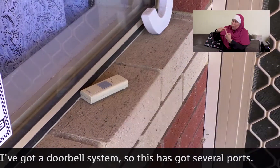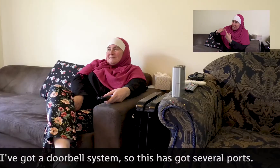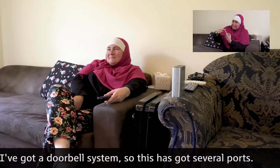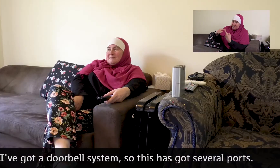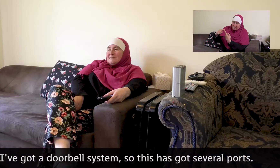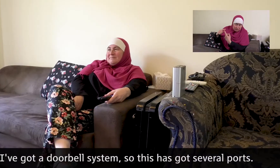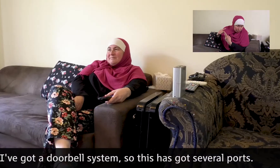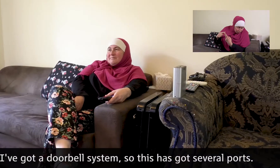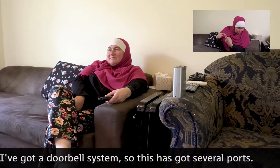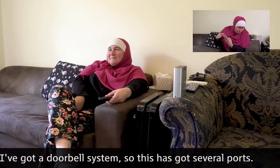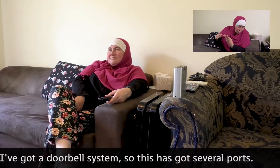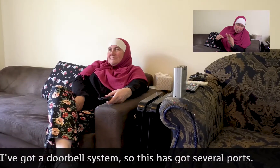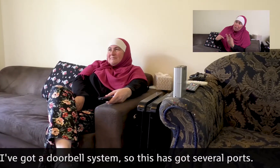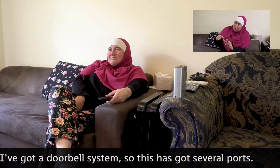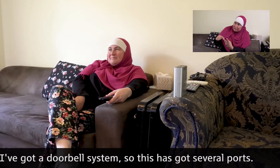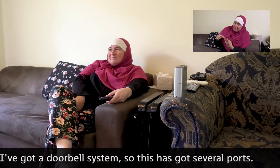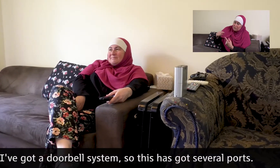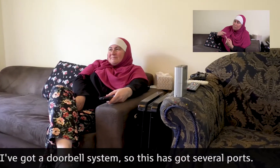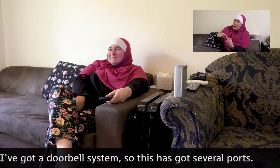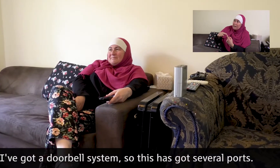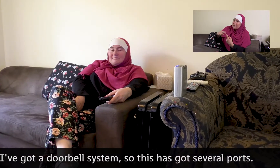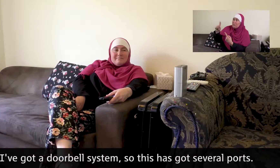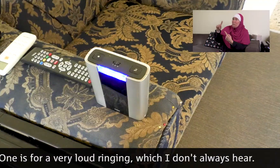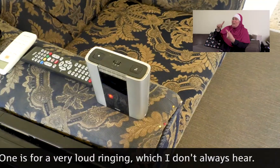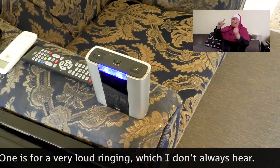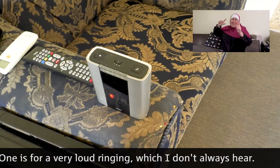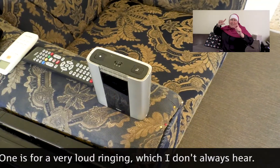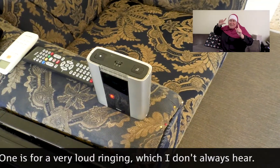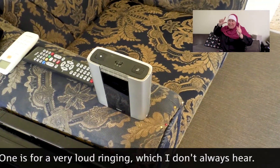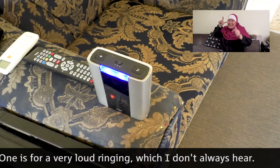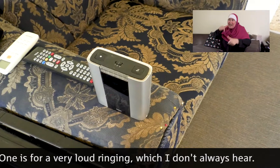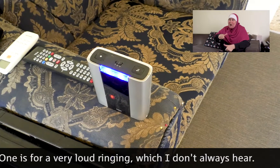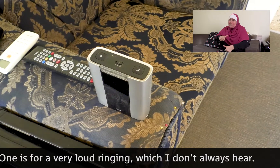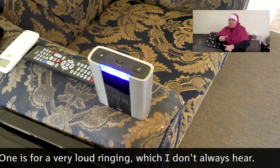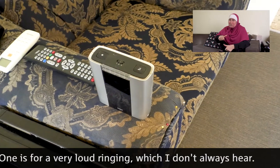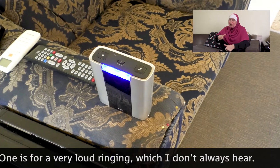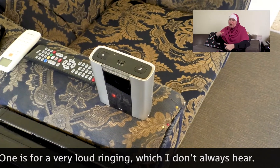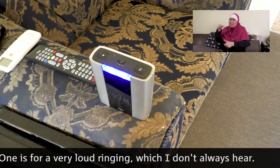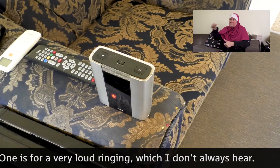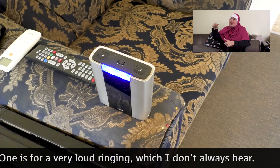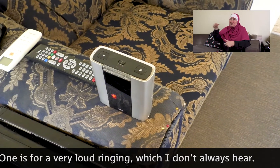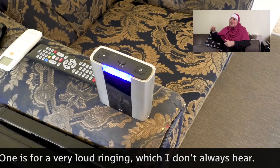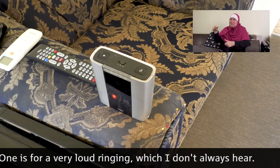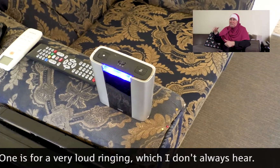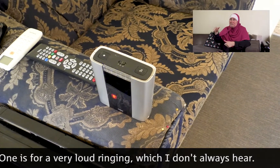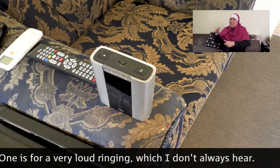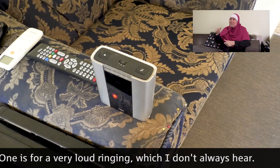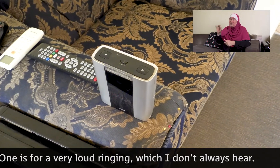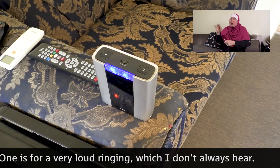got several ports. One is for a very loud